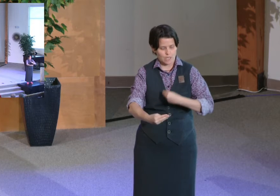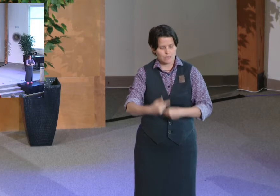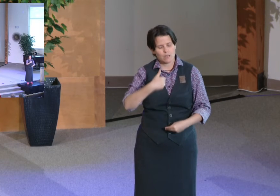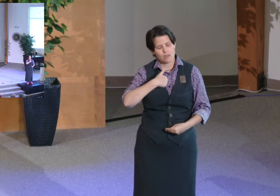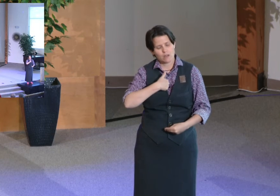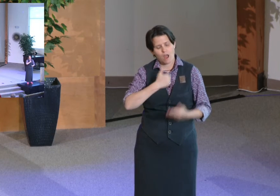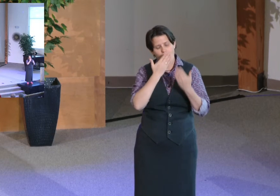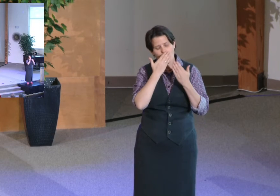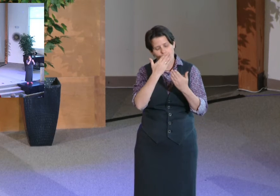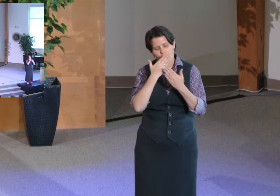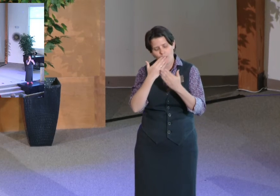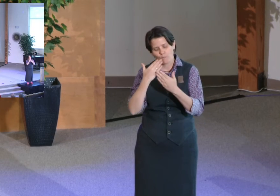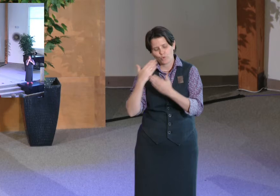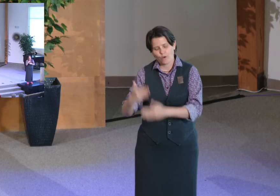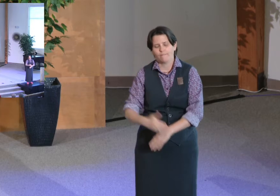grateful.